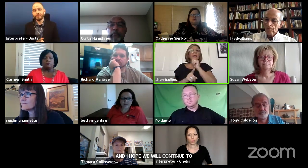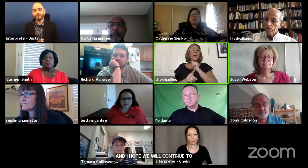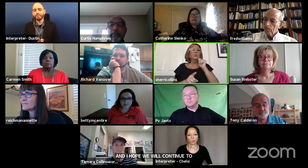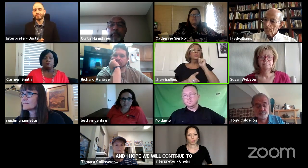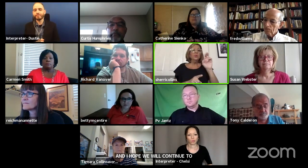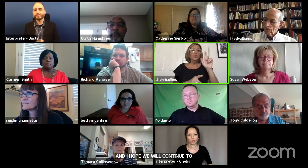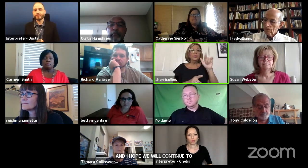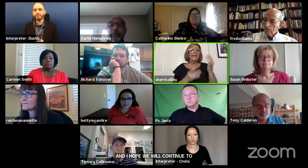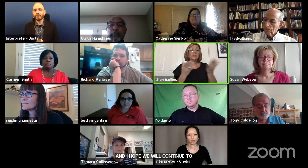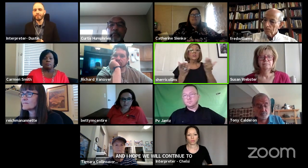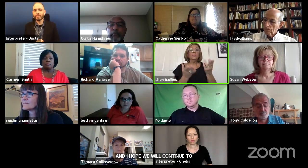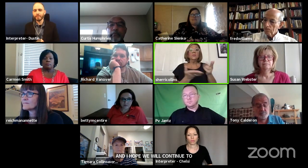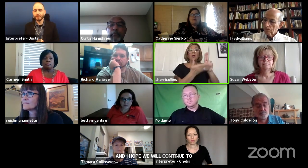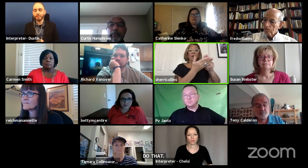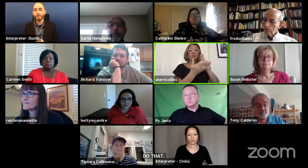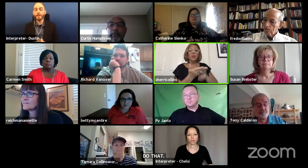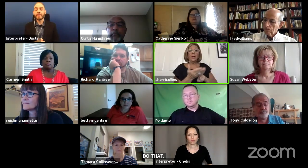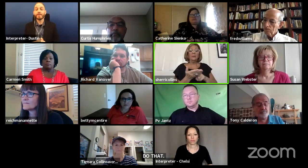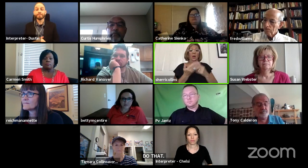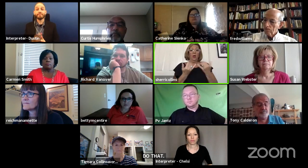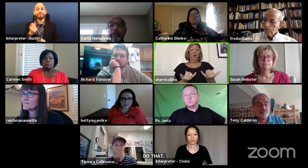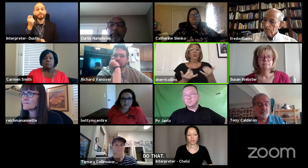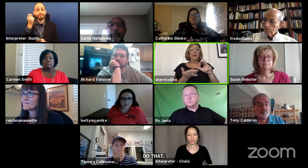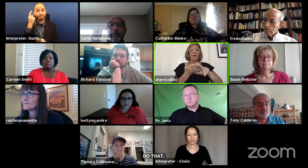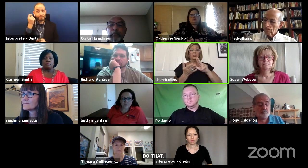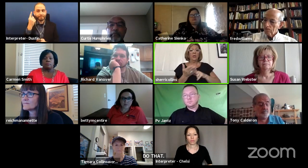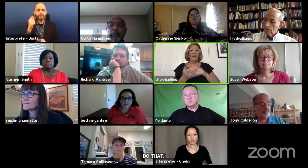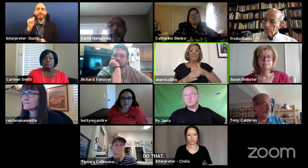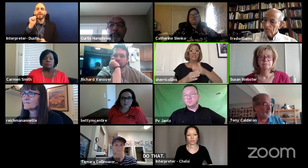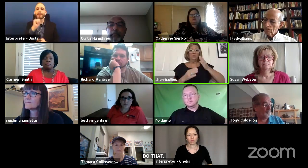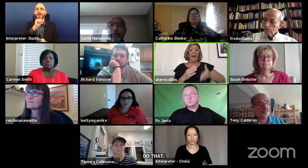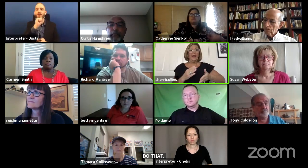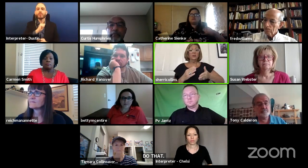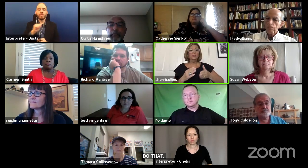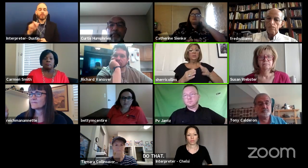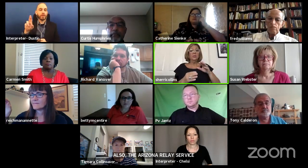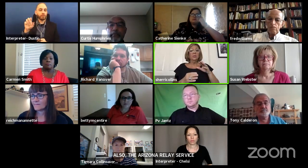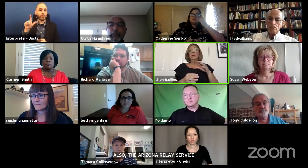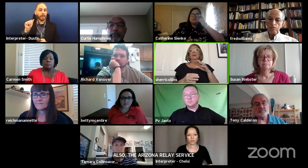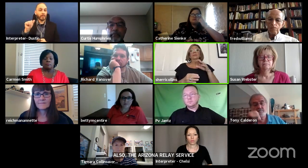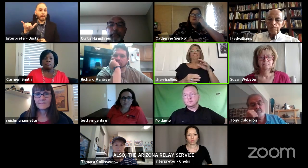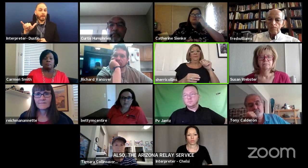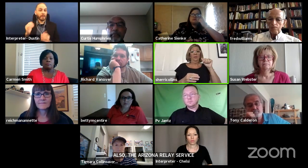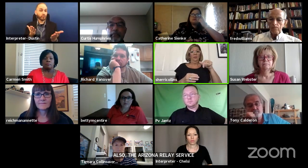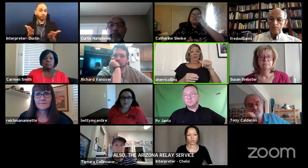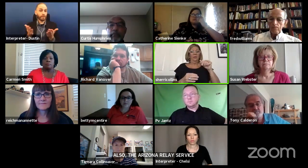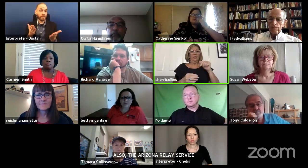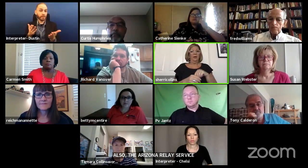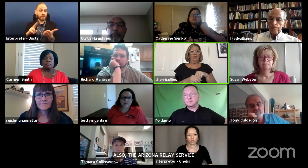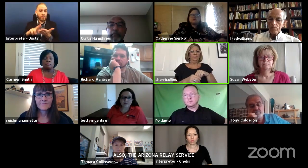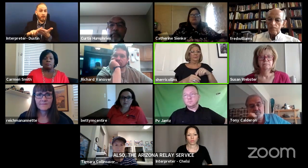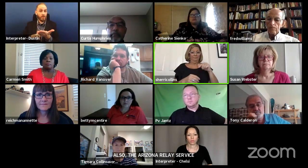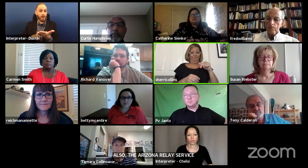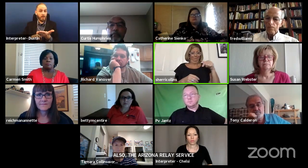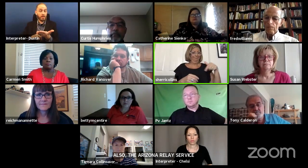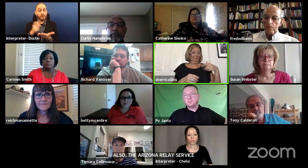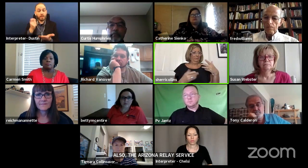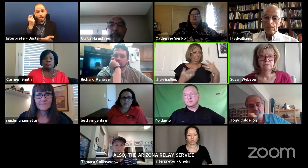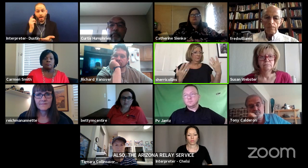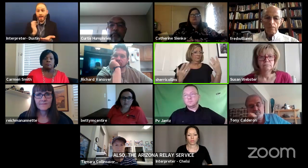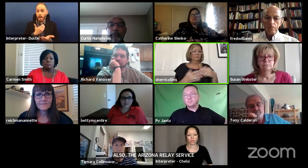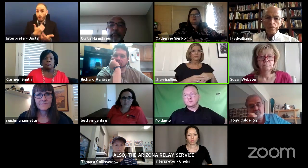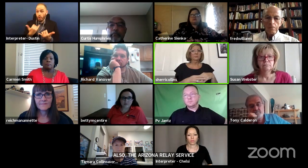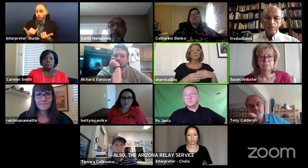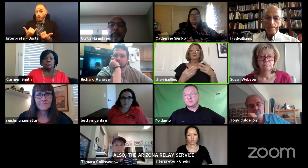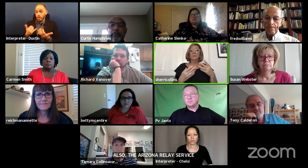Also, the Arizona Relay Service contract, our current contract expires in I